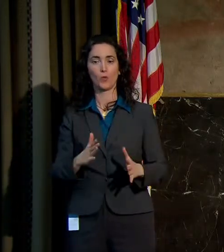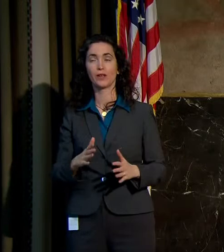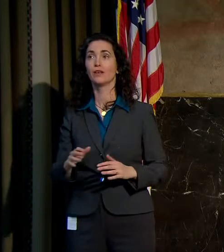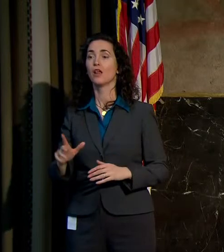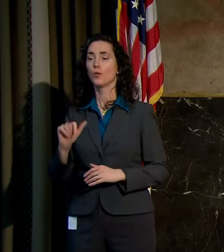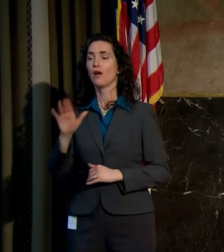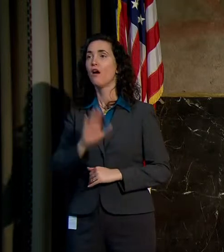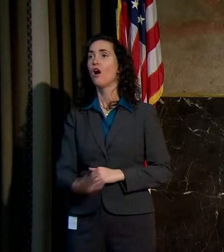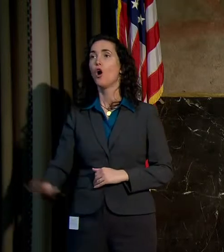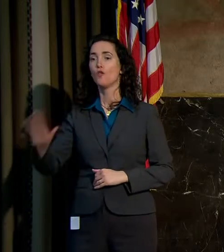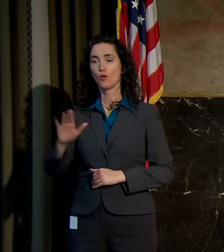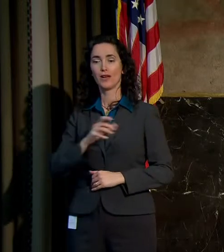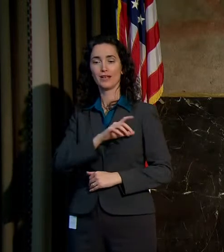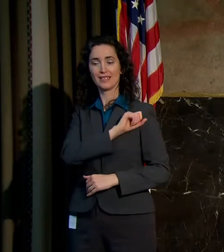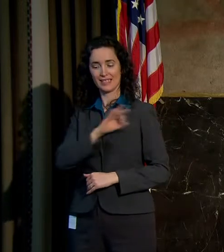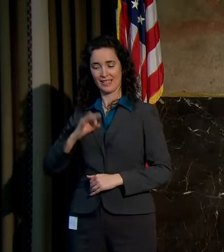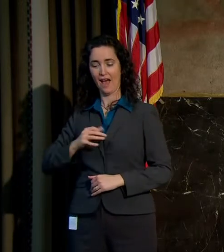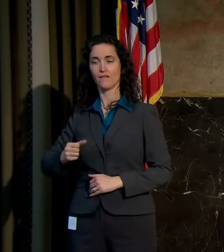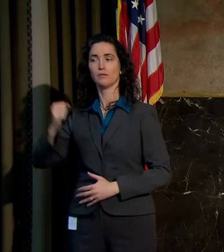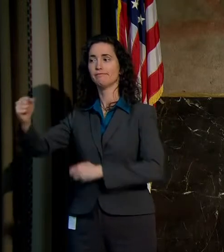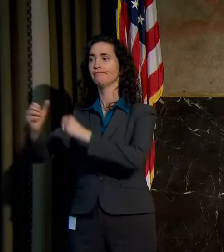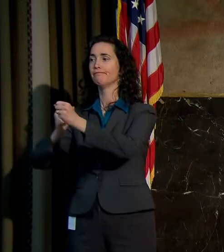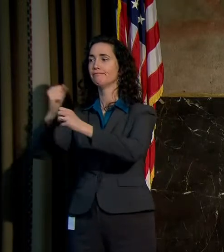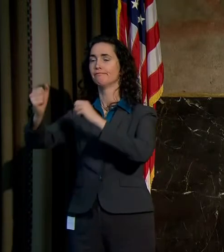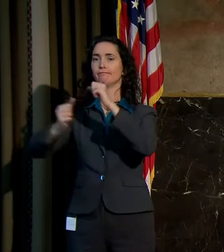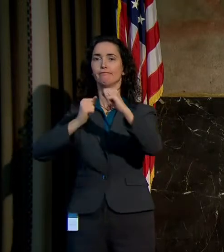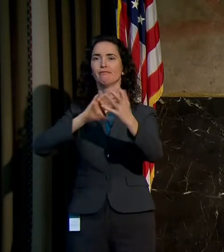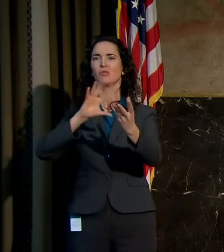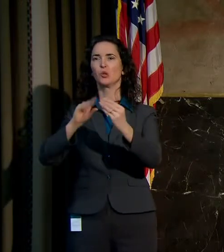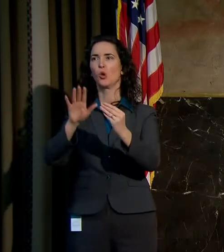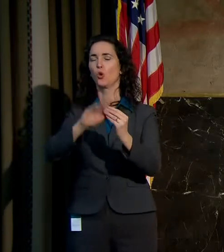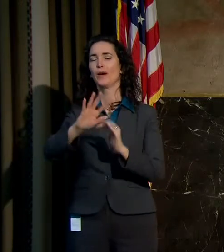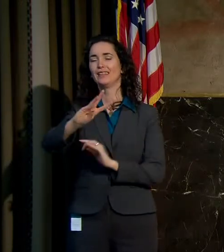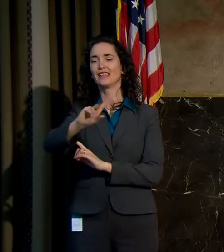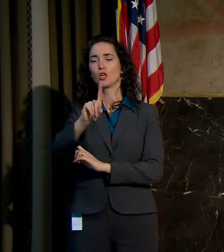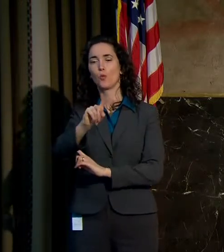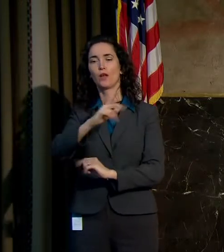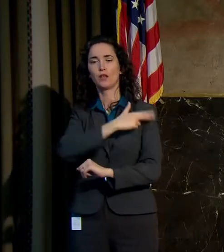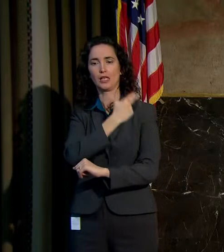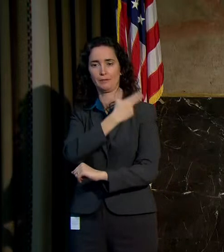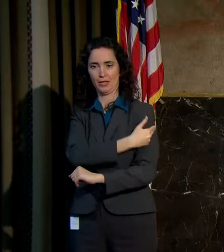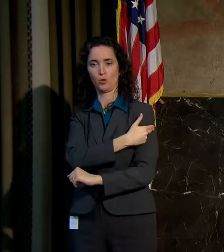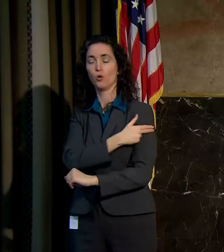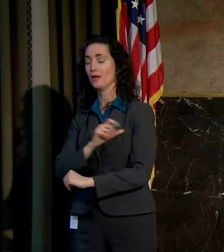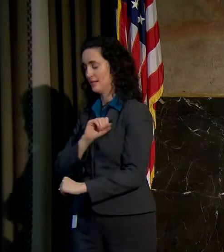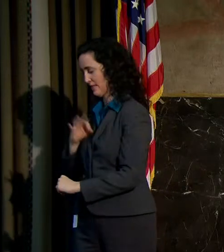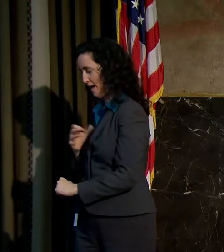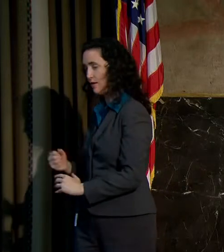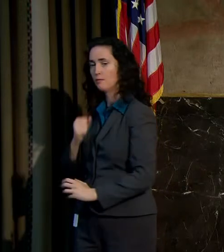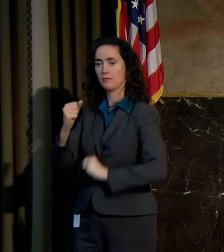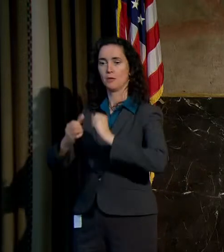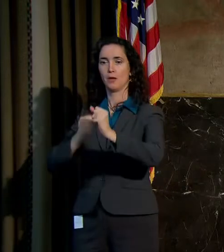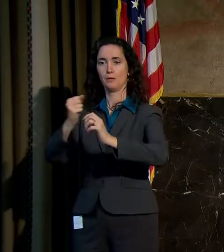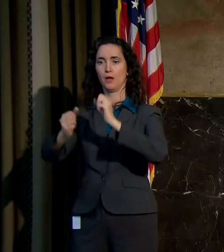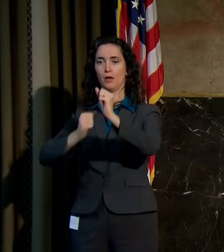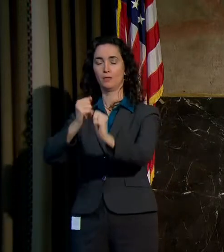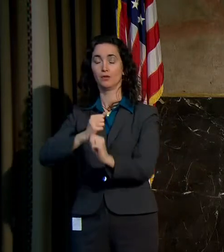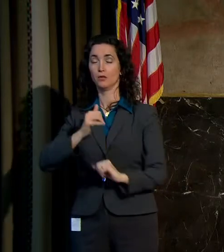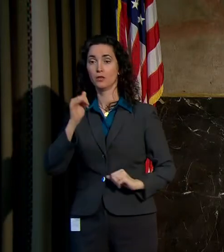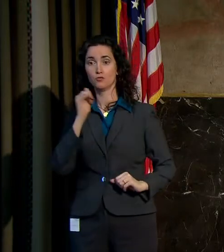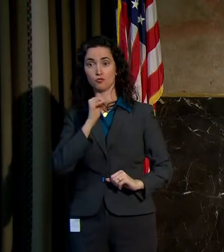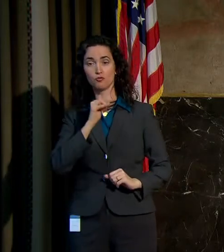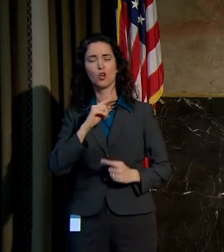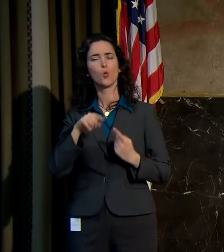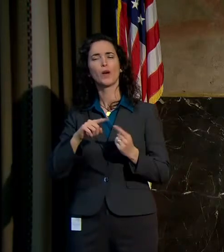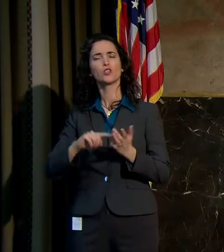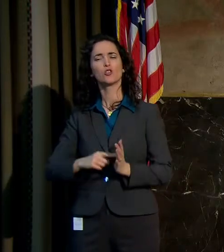Louisiana, direct staffing assistance to about 60, I think it's 61 hospitals right now. And that's an extraordinary measure. We began doing